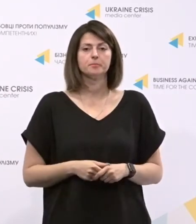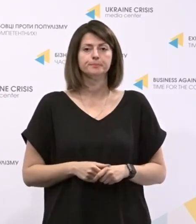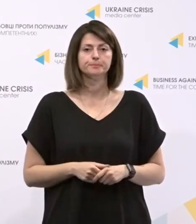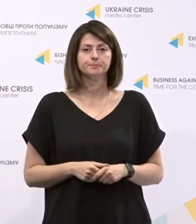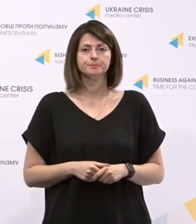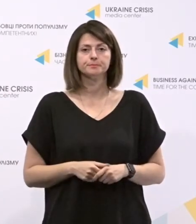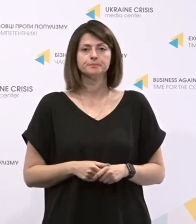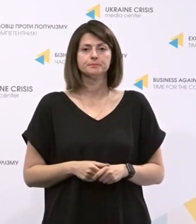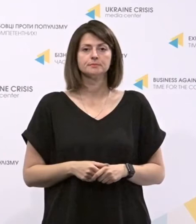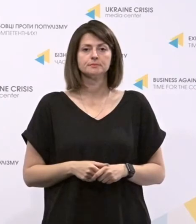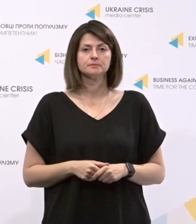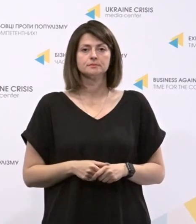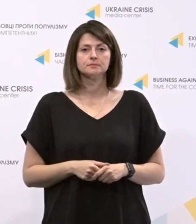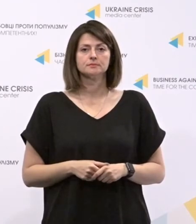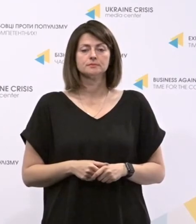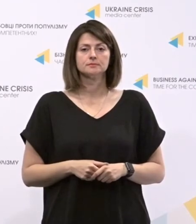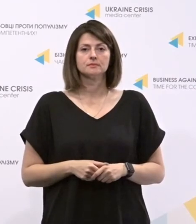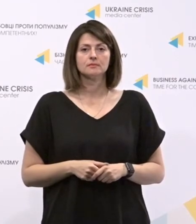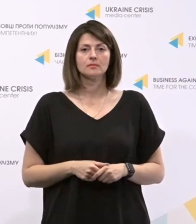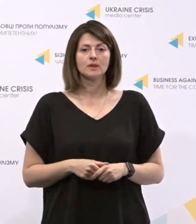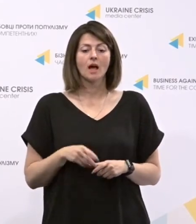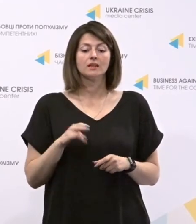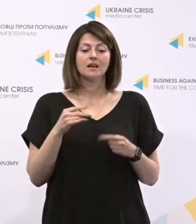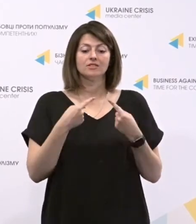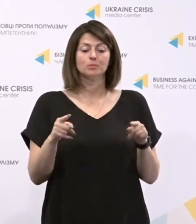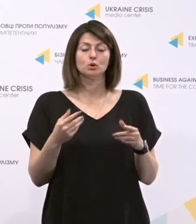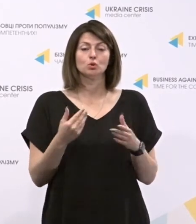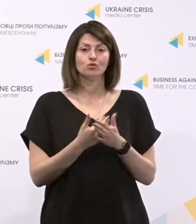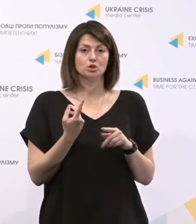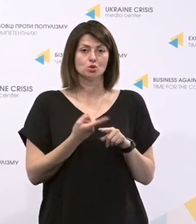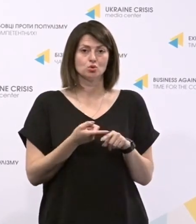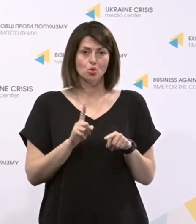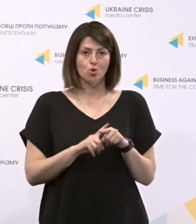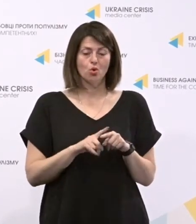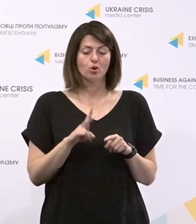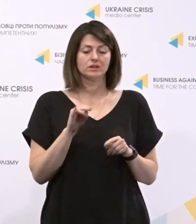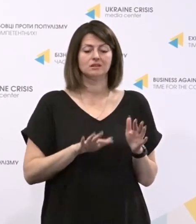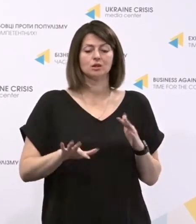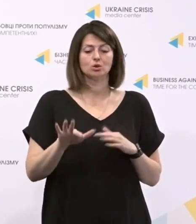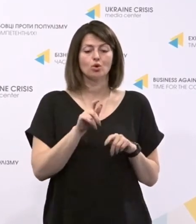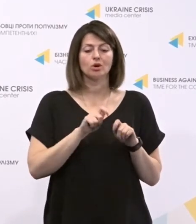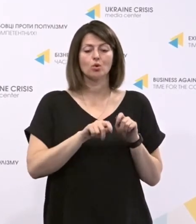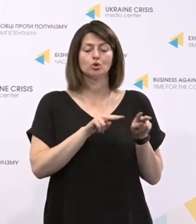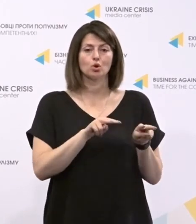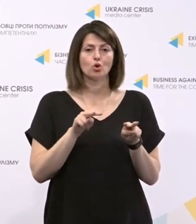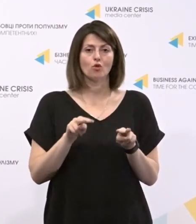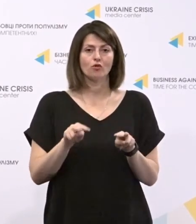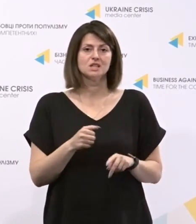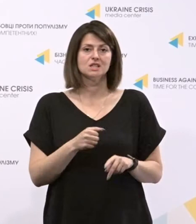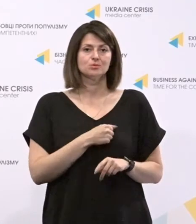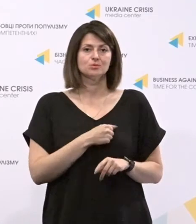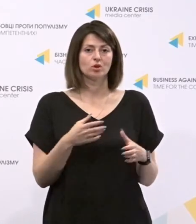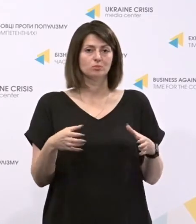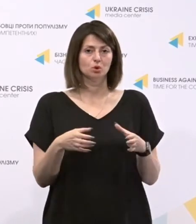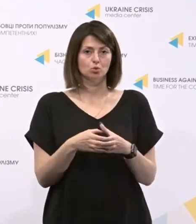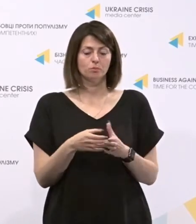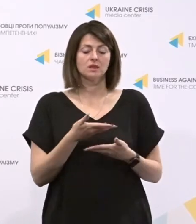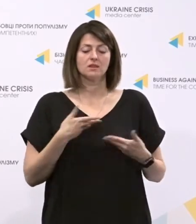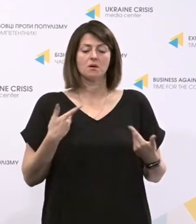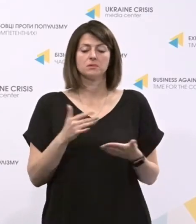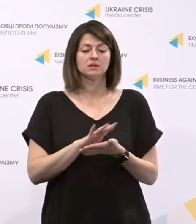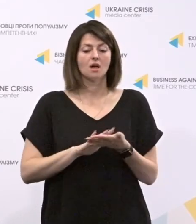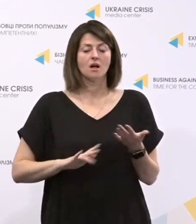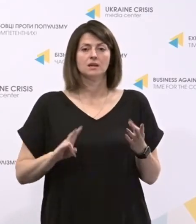By contrast, in territory controlled by armed groups, we continue to be denied access to